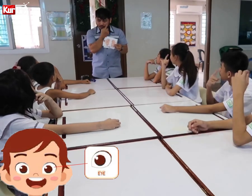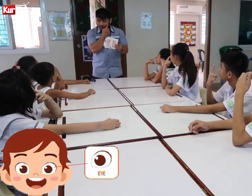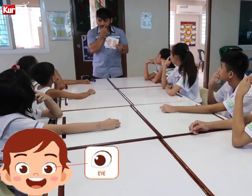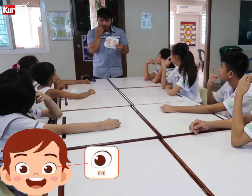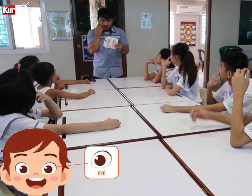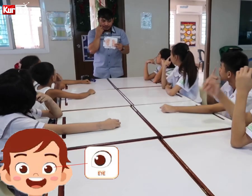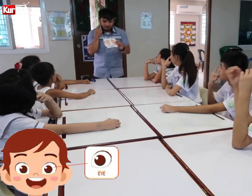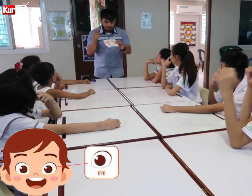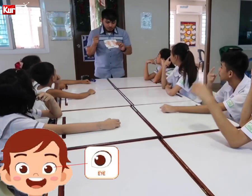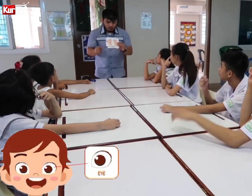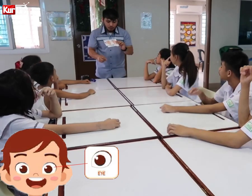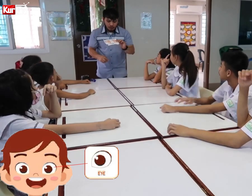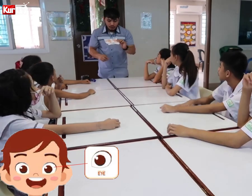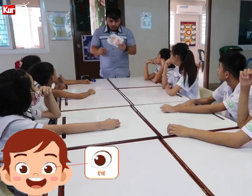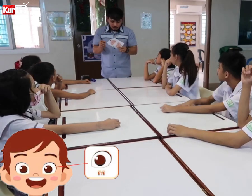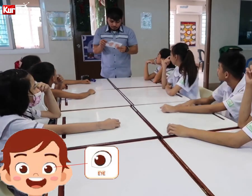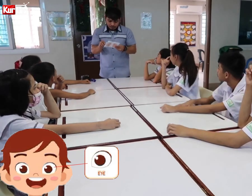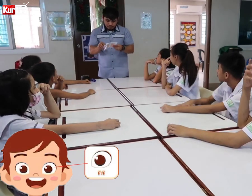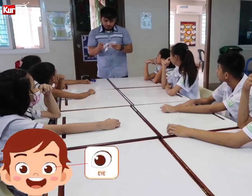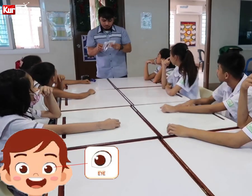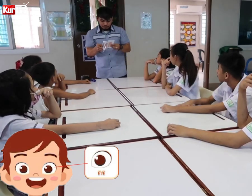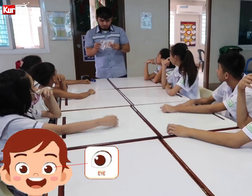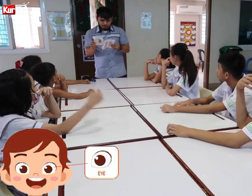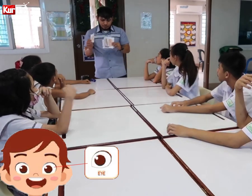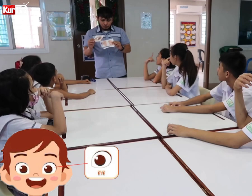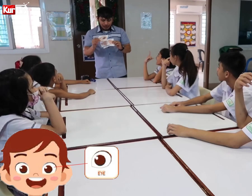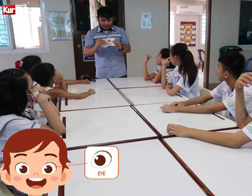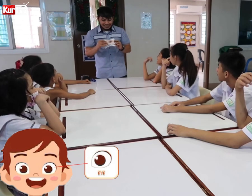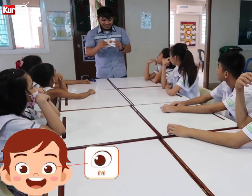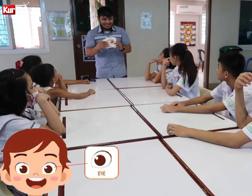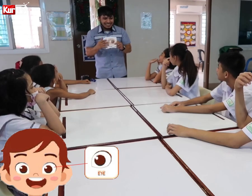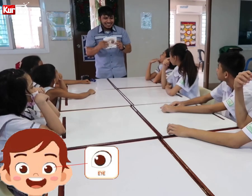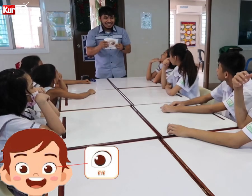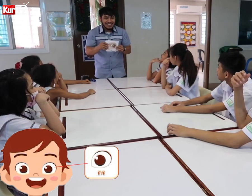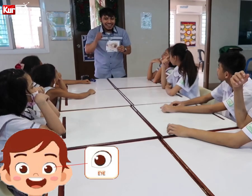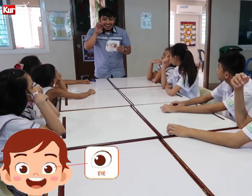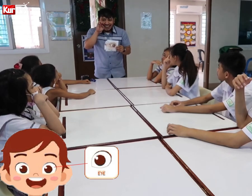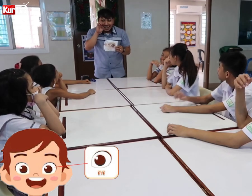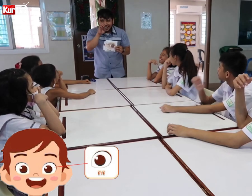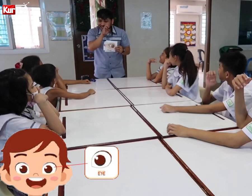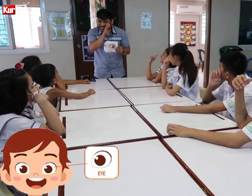Eye. Okay. Ito pala. Eye.